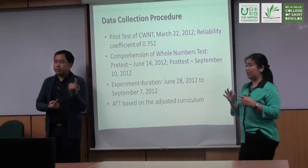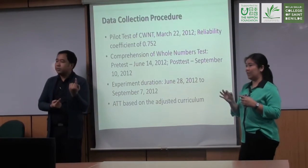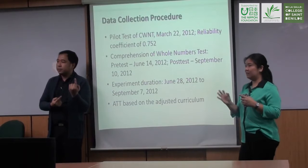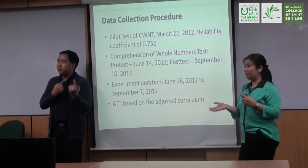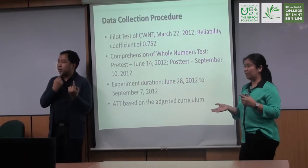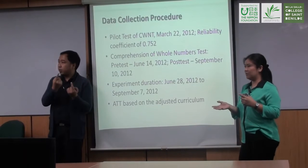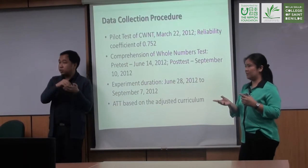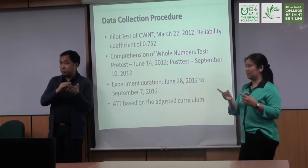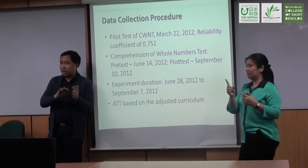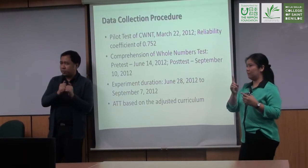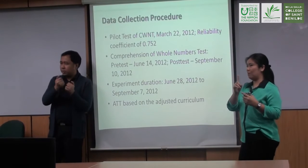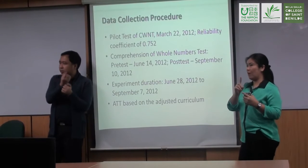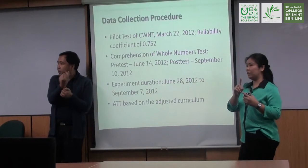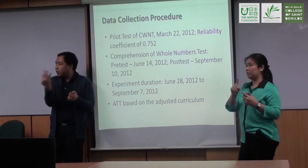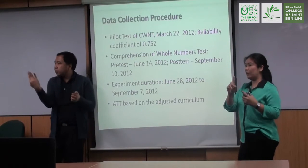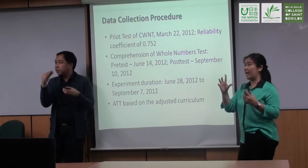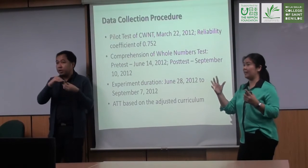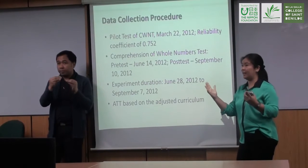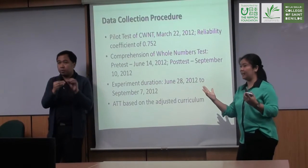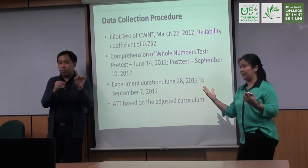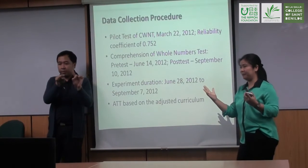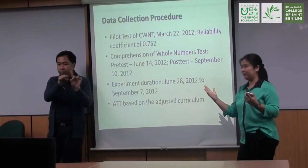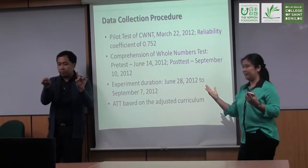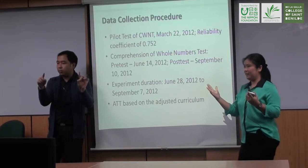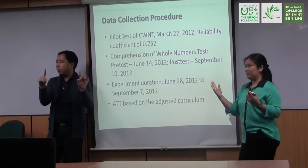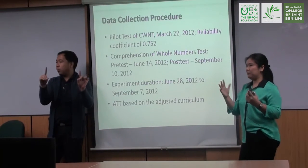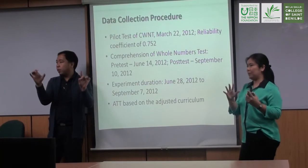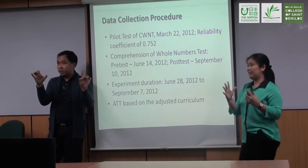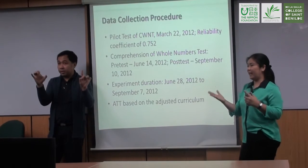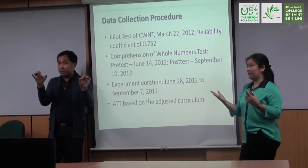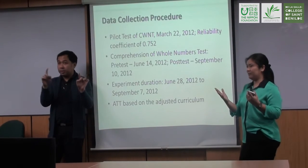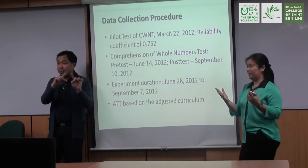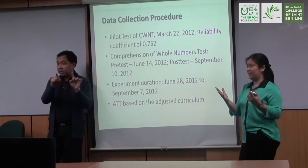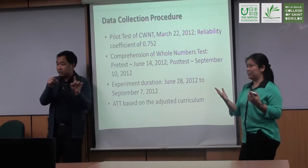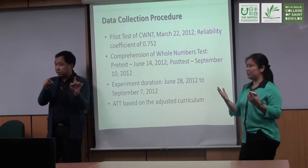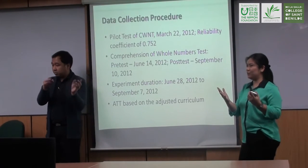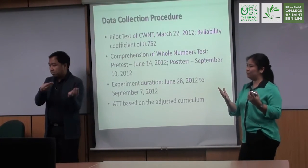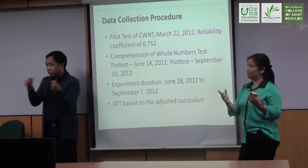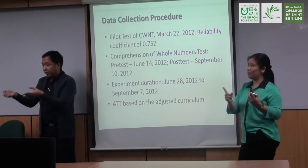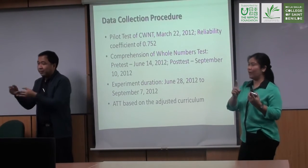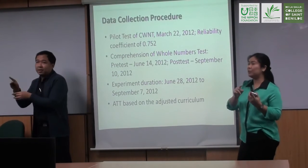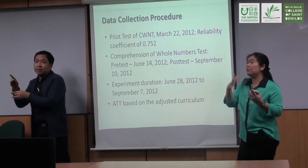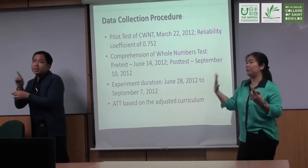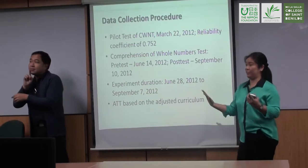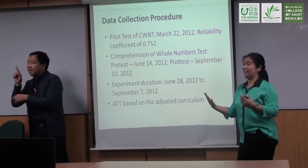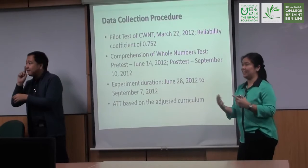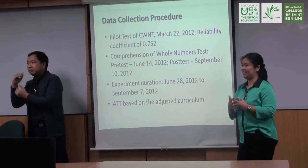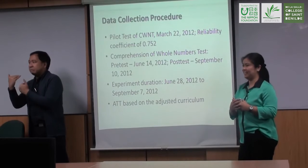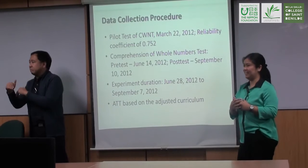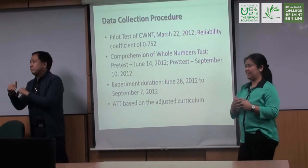yung counting numbers from 1 to 100. But for the deaf, they just do first 1 to